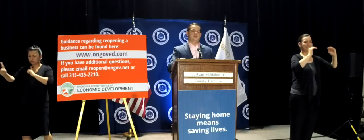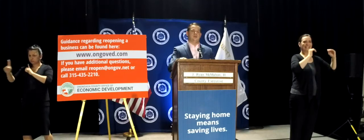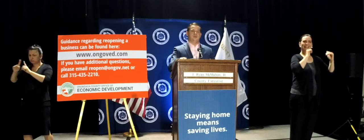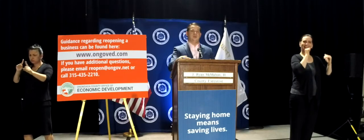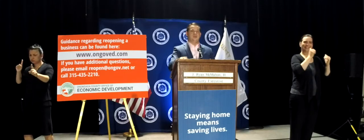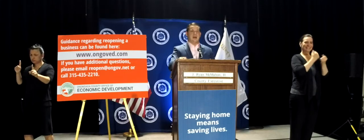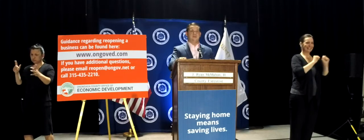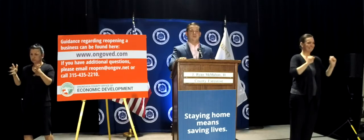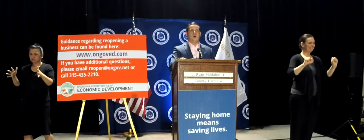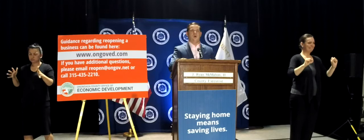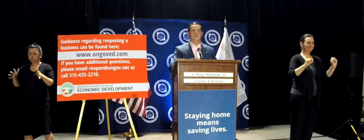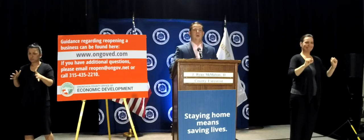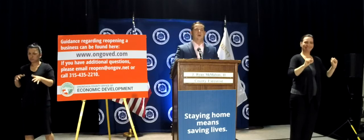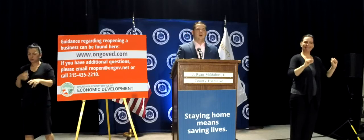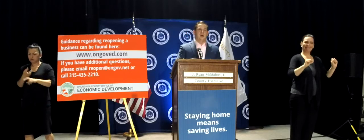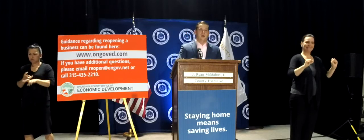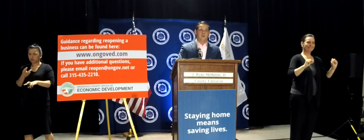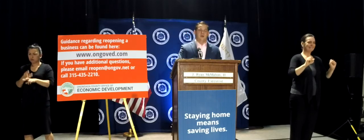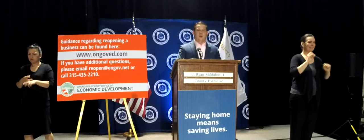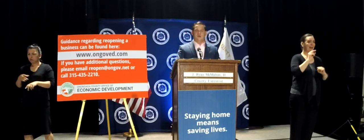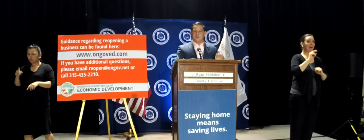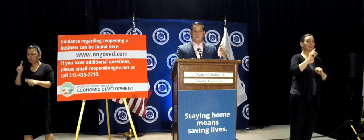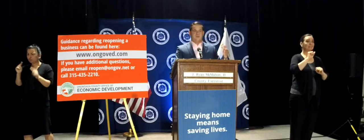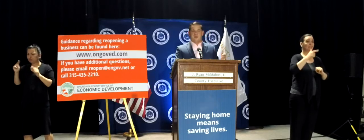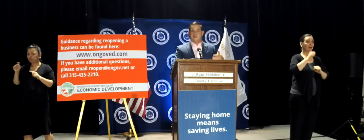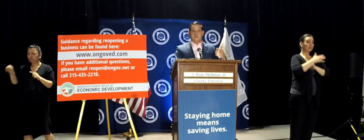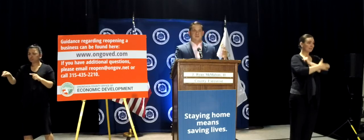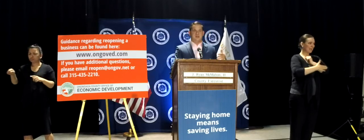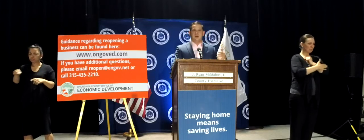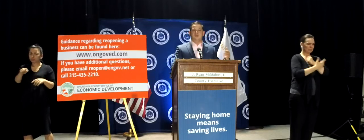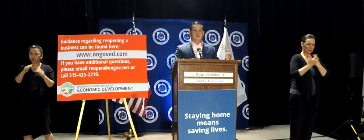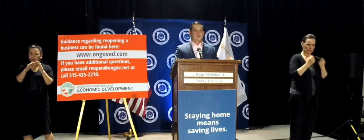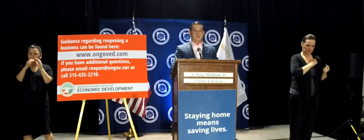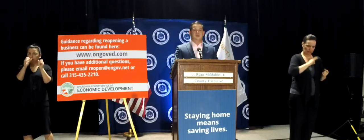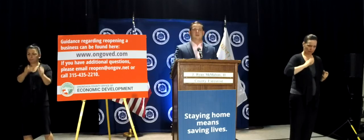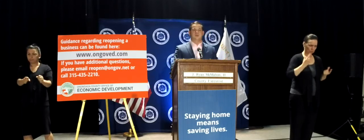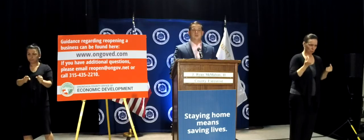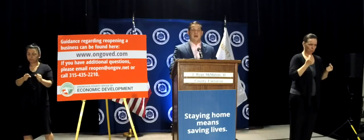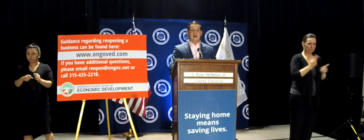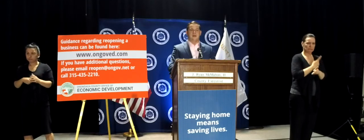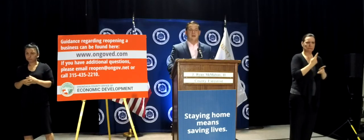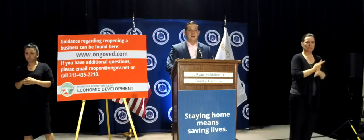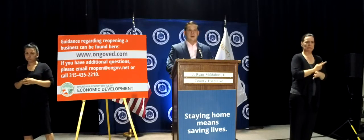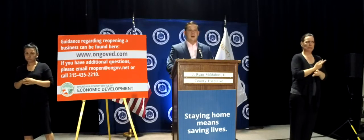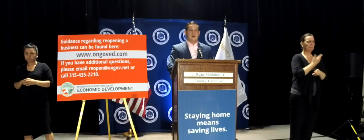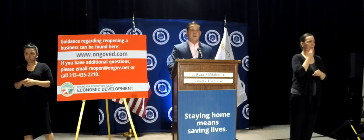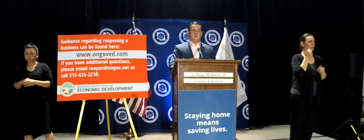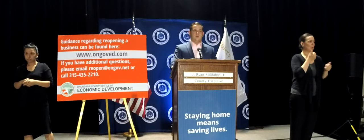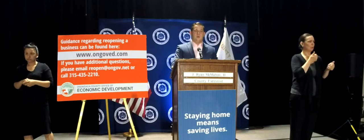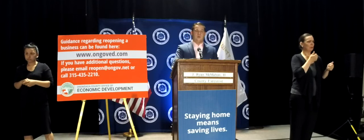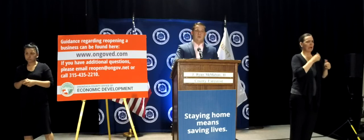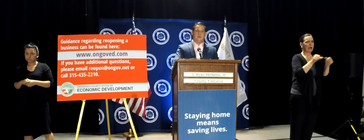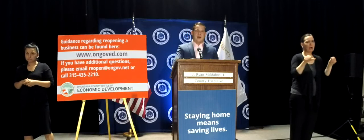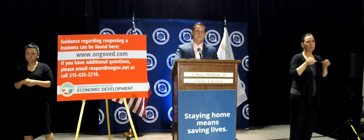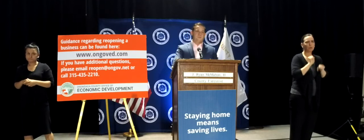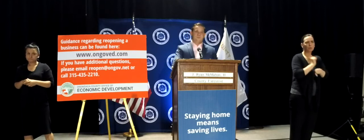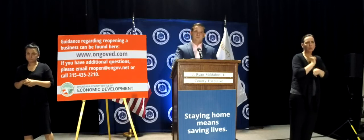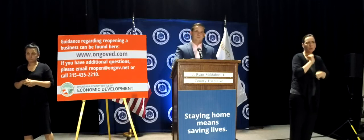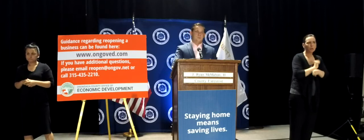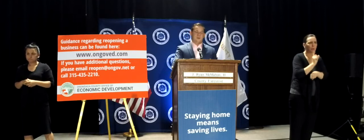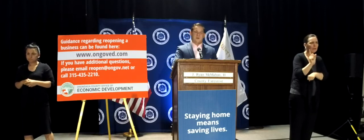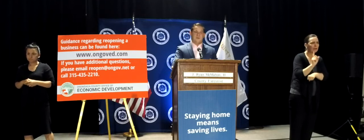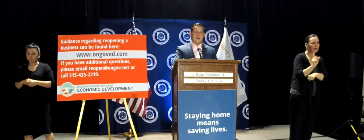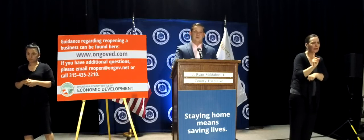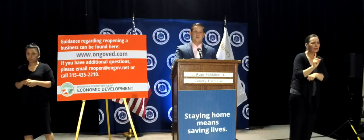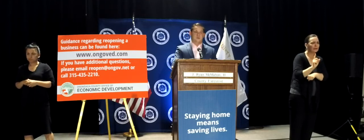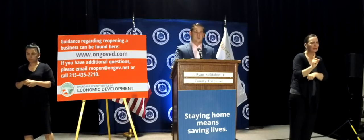can continue to do their jobs from home. We encourage other people that have the same challenges to continue to do that. We will not